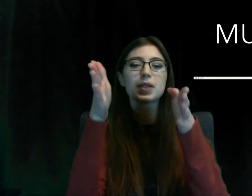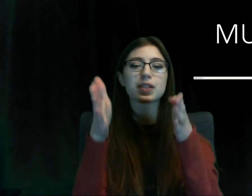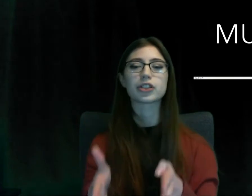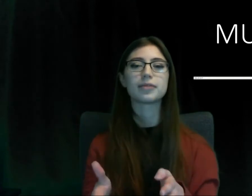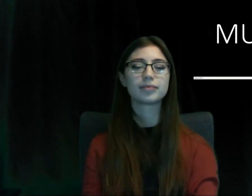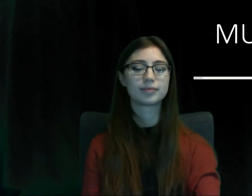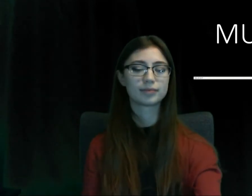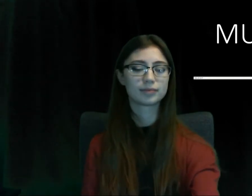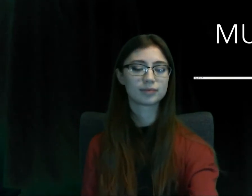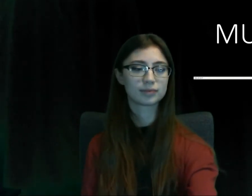musician.